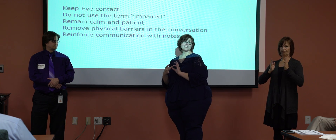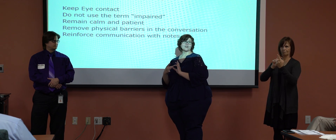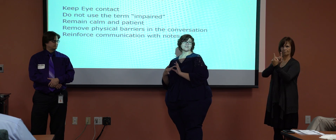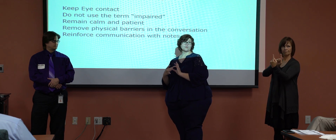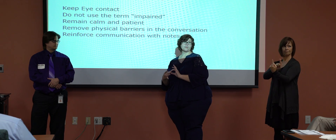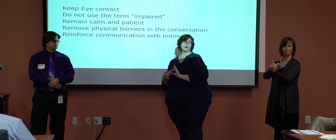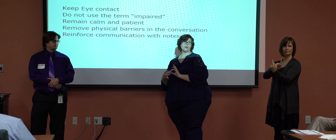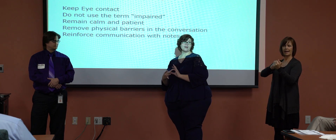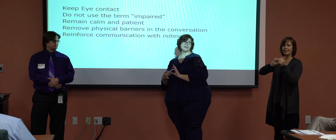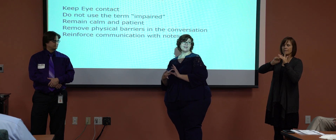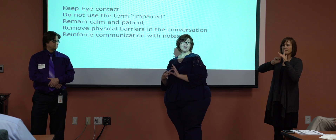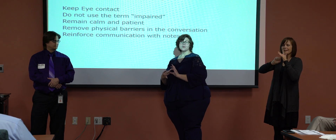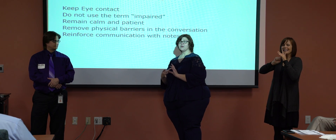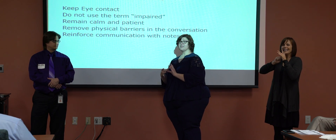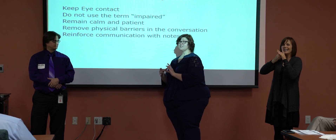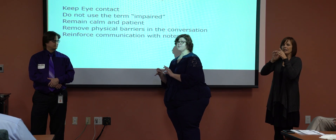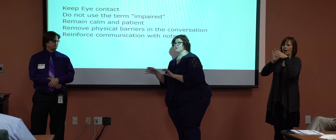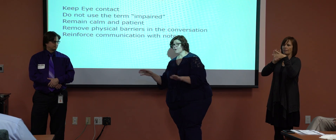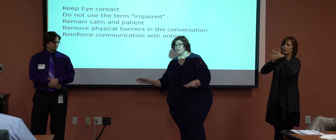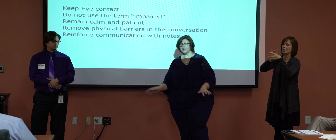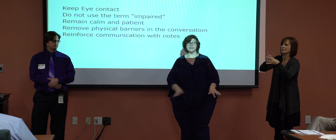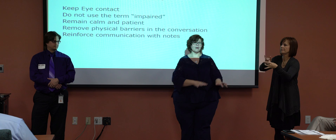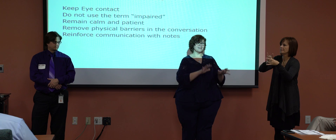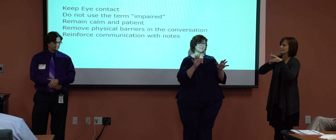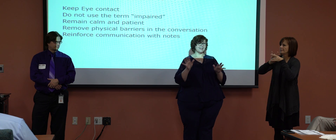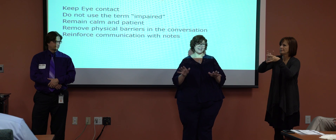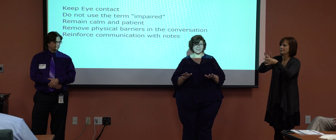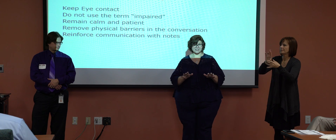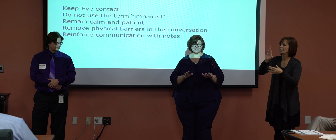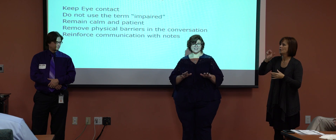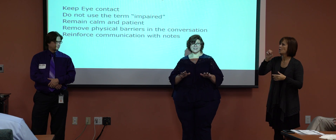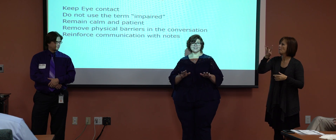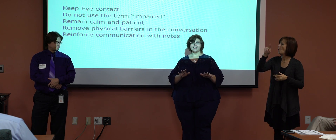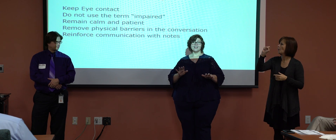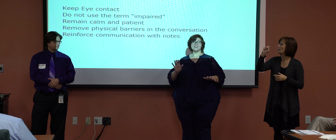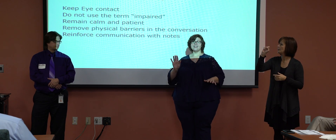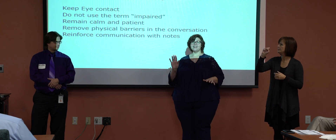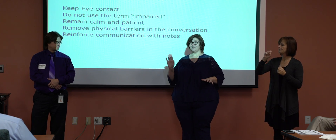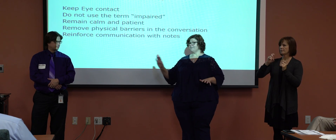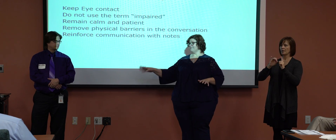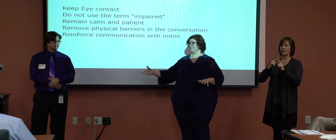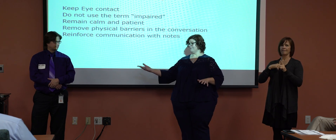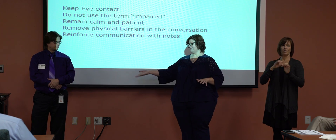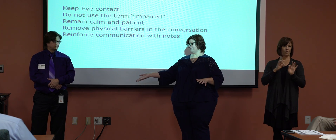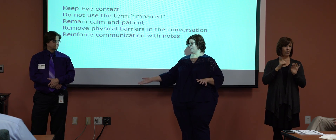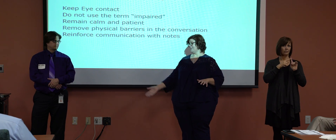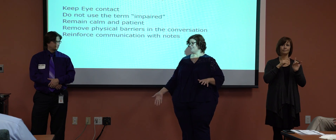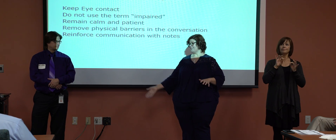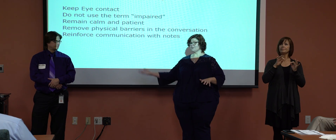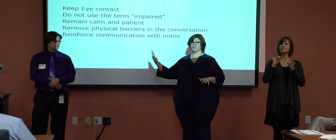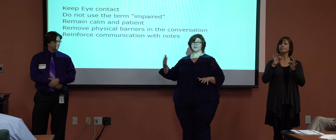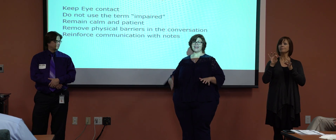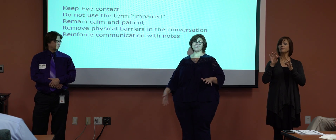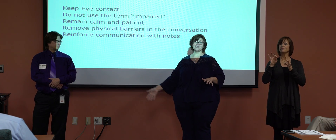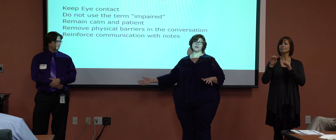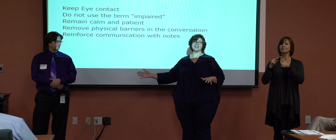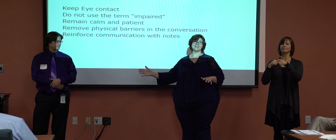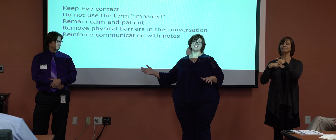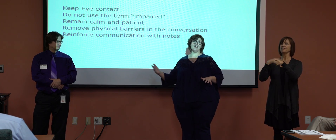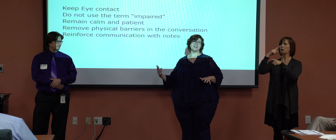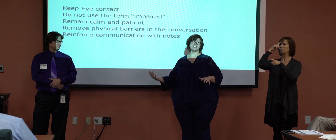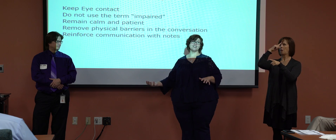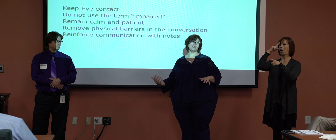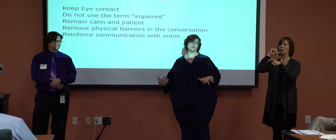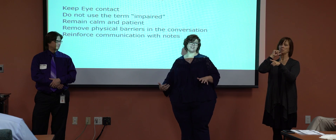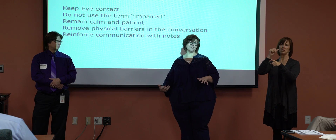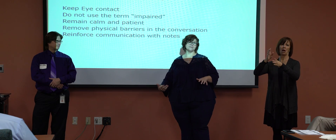and that starts the rapport. Because if you are otherwise engaged, then they're floating out in space